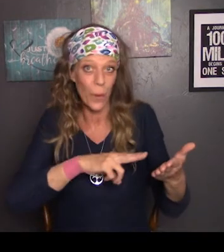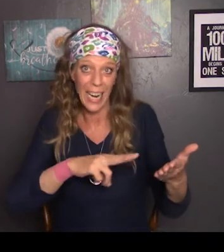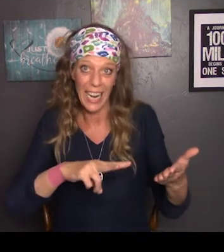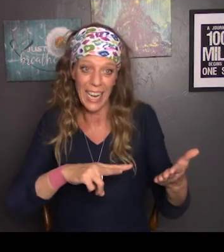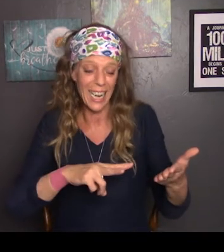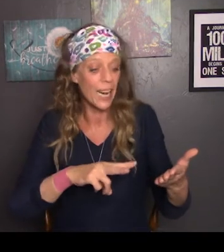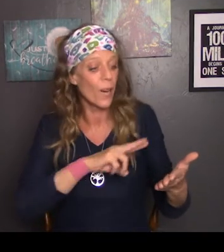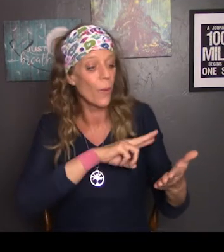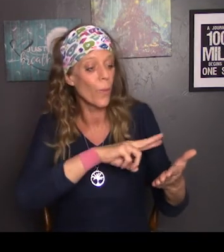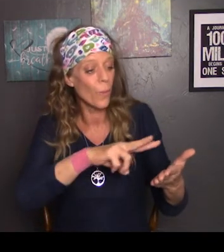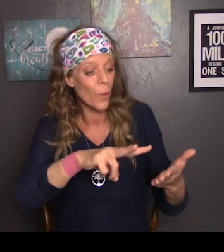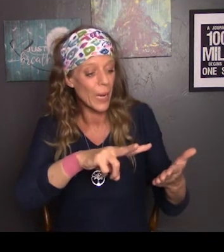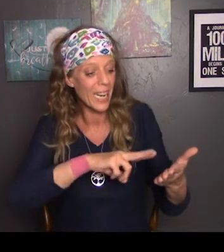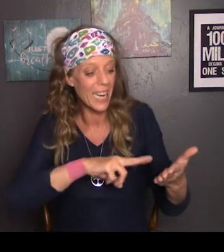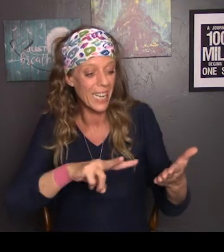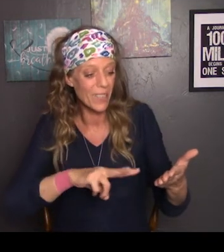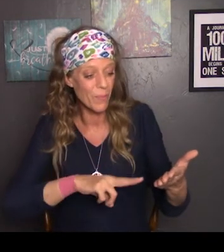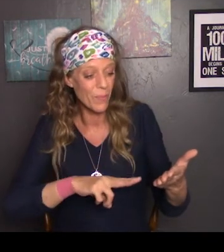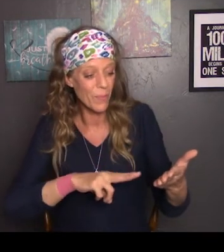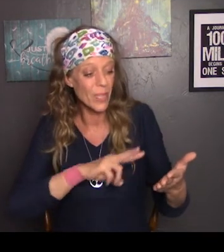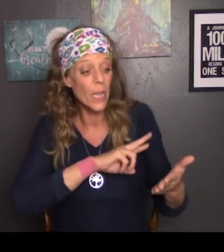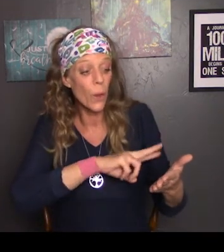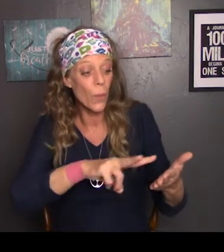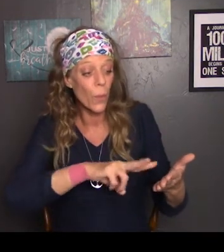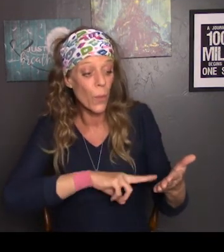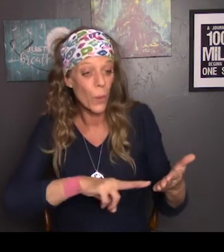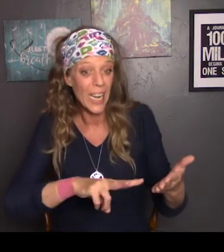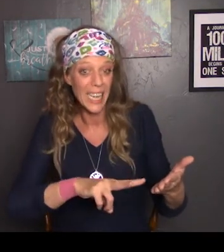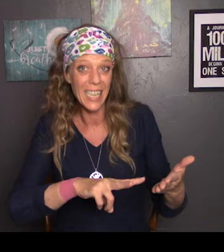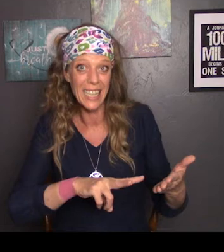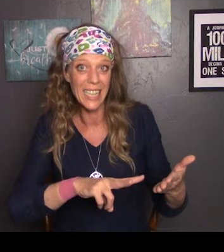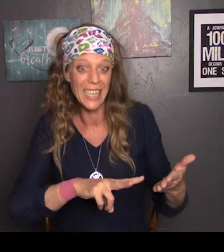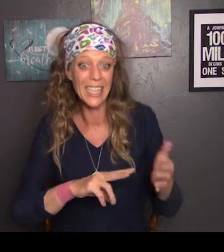read, read, read,